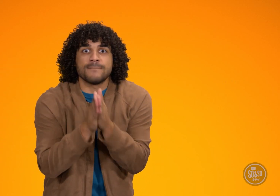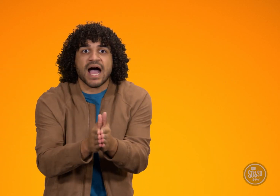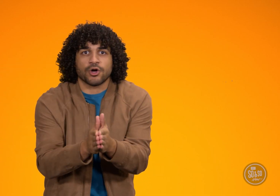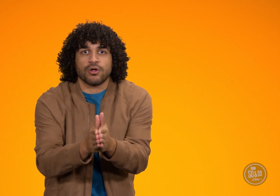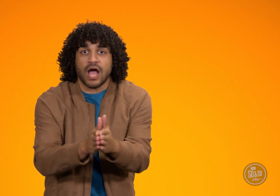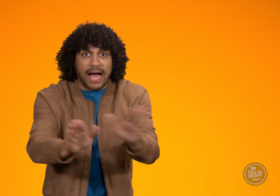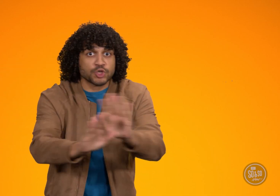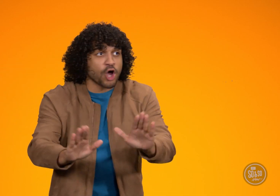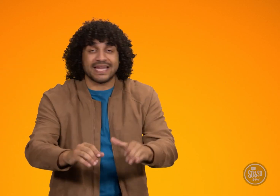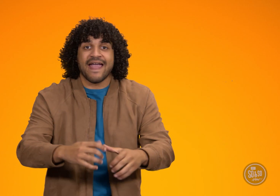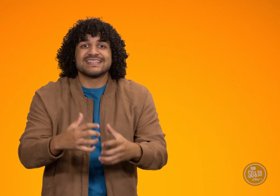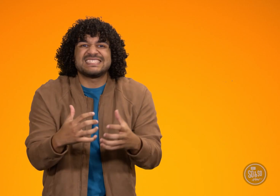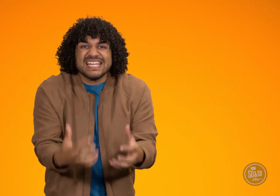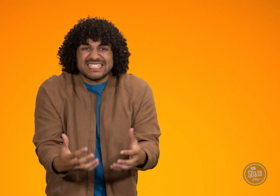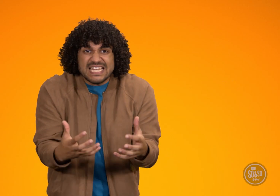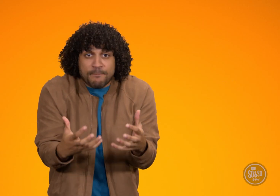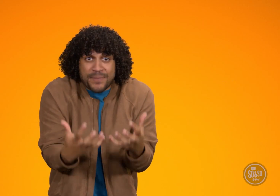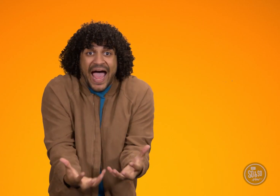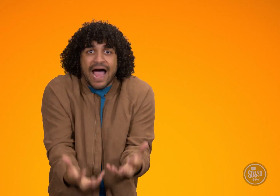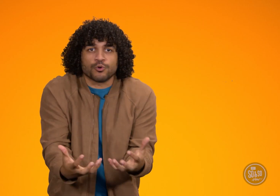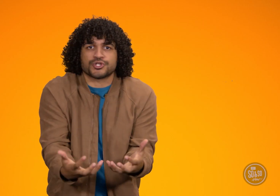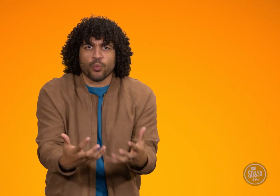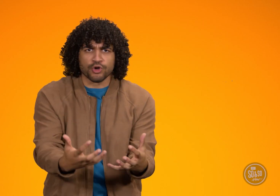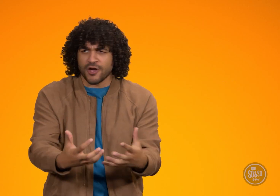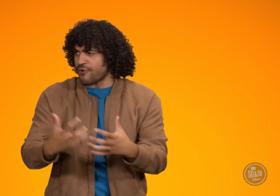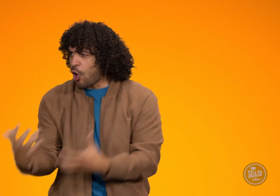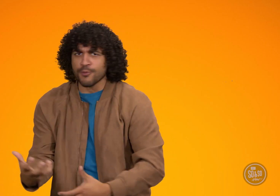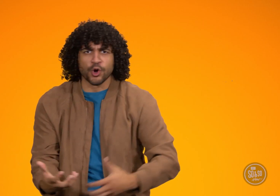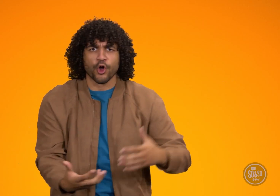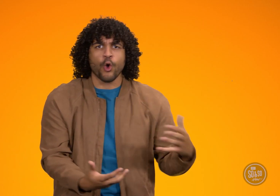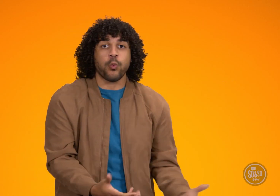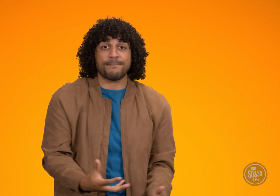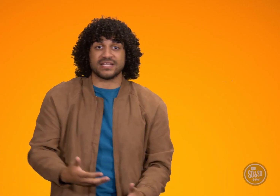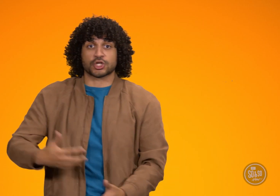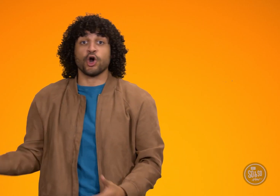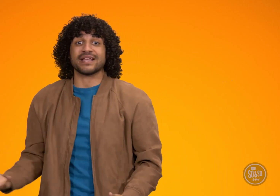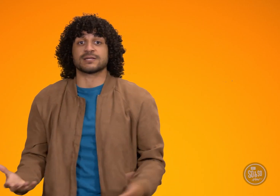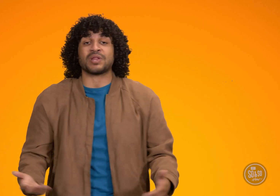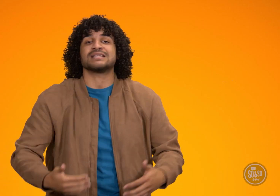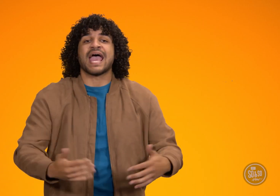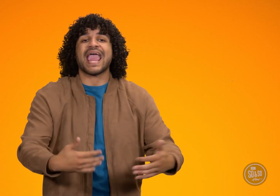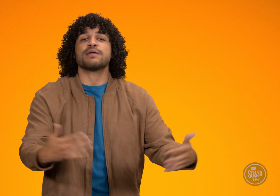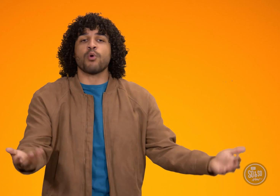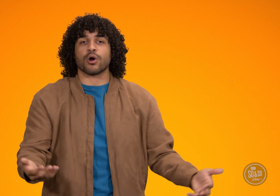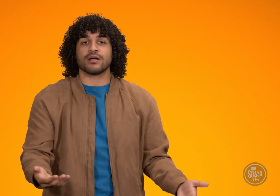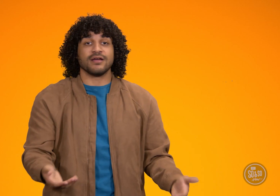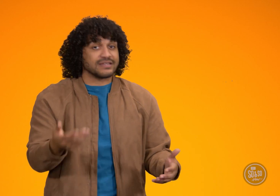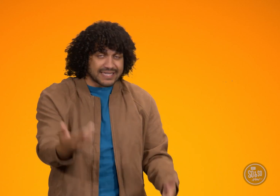mile I'm talking 60 lbs worth of armor weapons cooking supplies and more